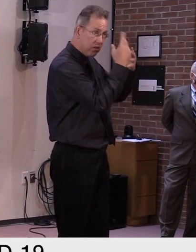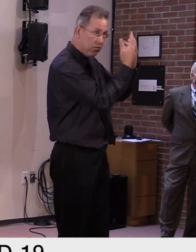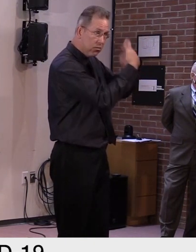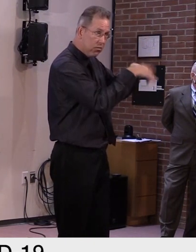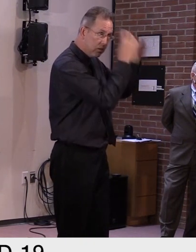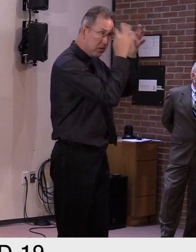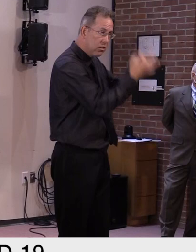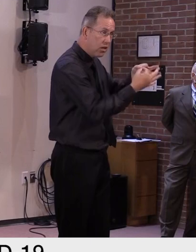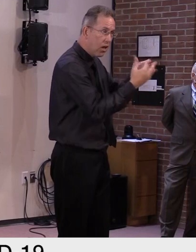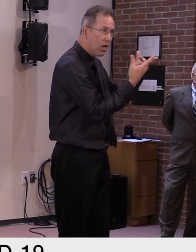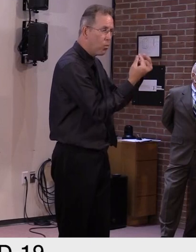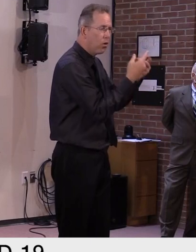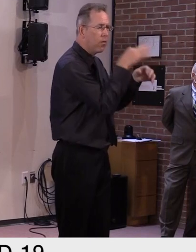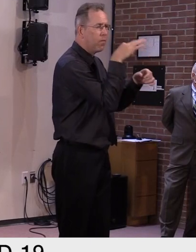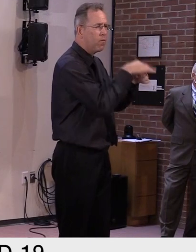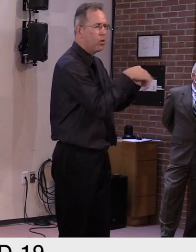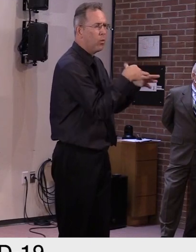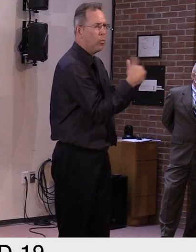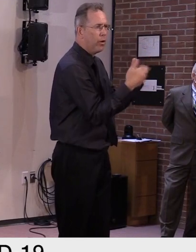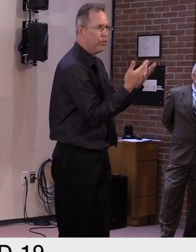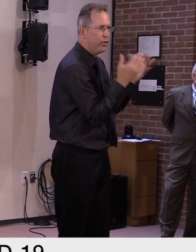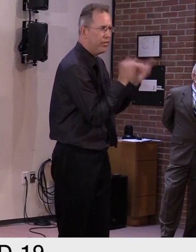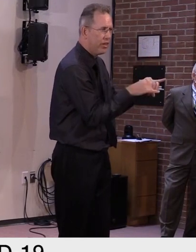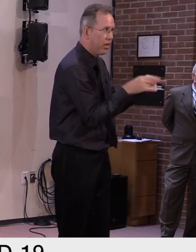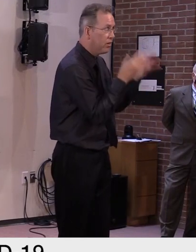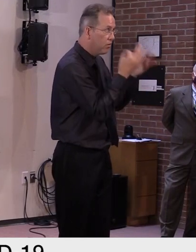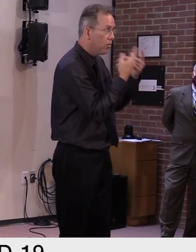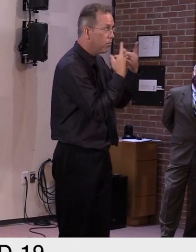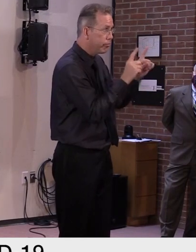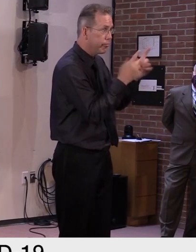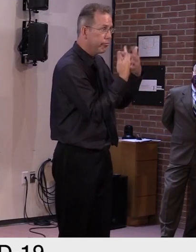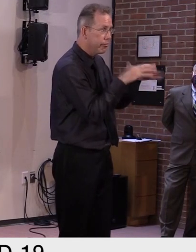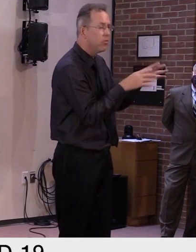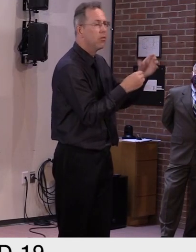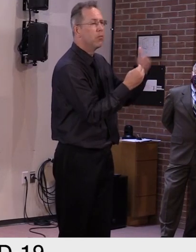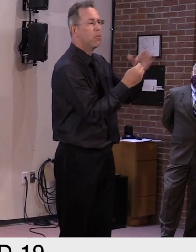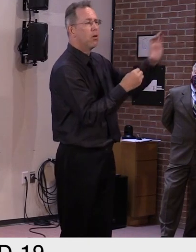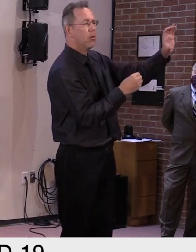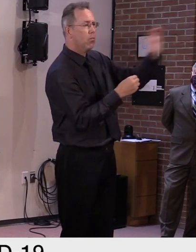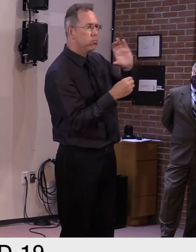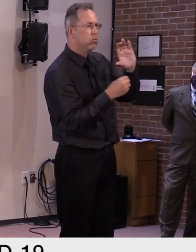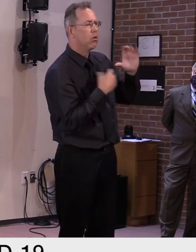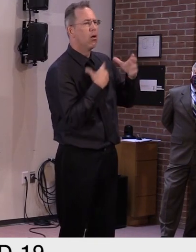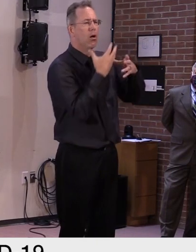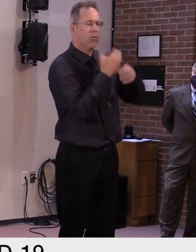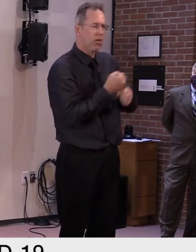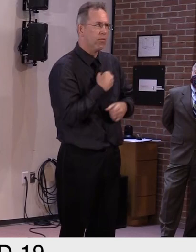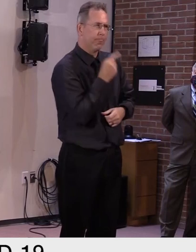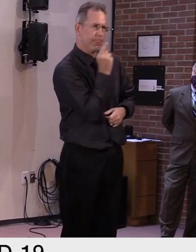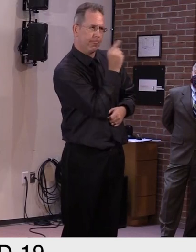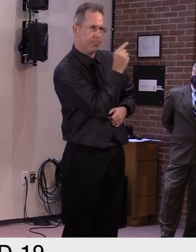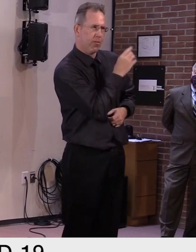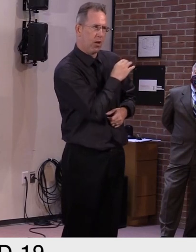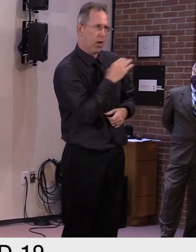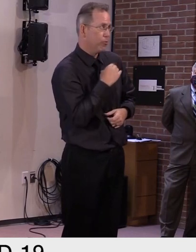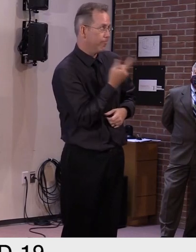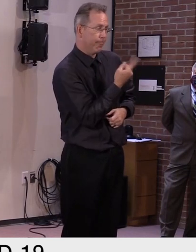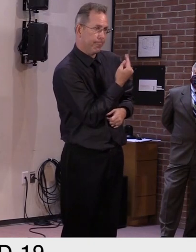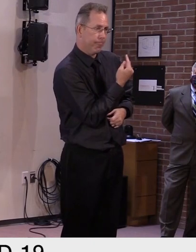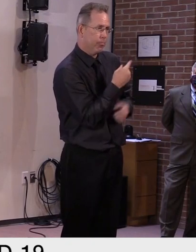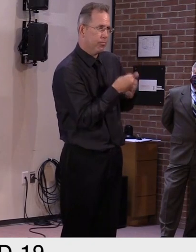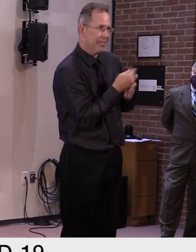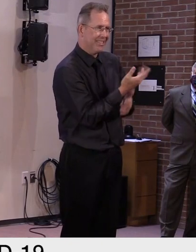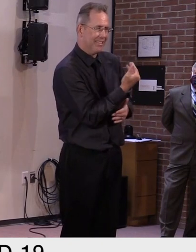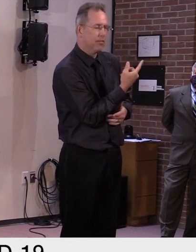and we'll get through this. I'm confident of that. All right. Finally, I asked you a while